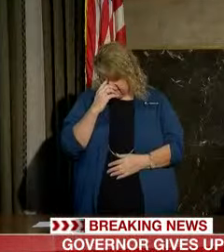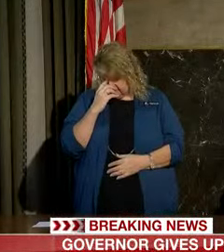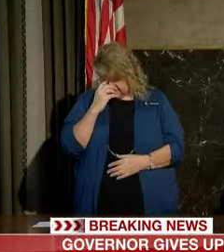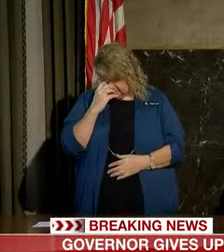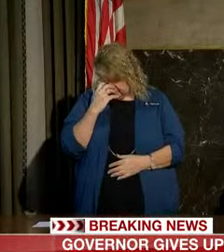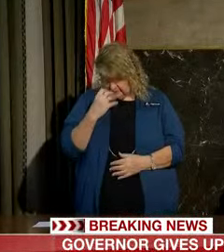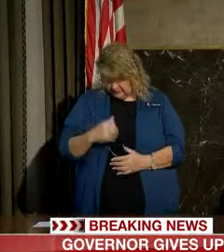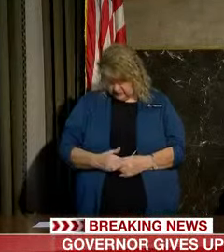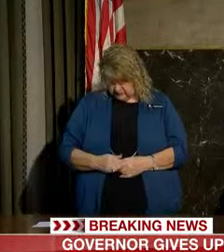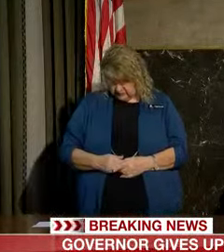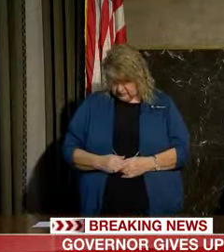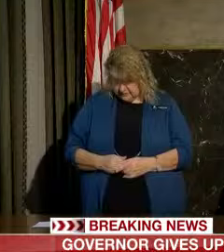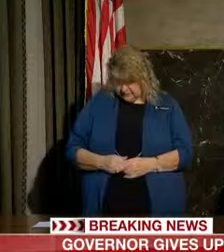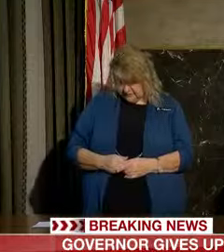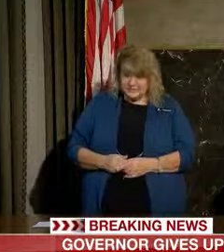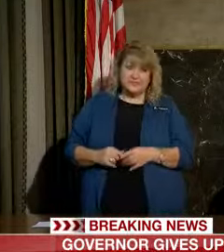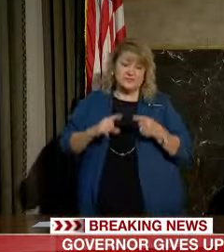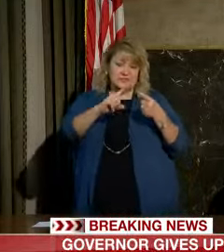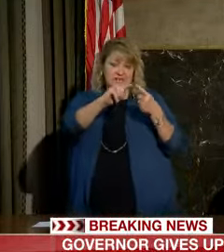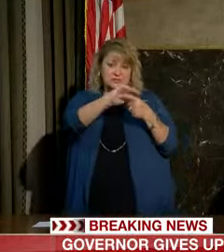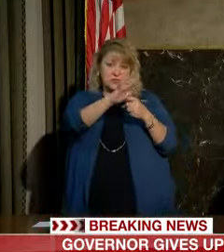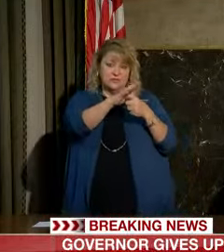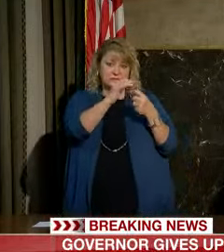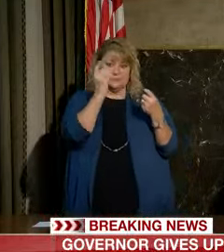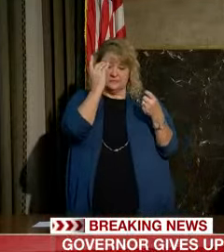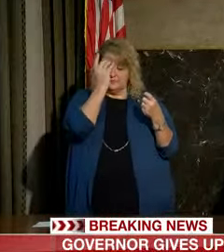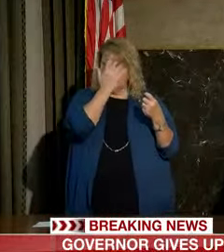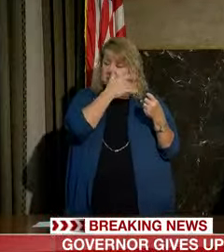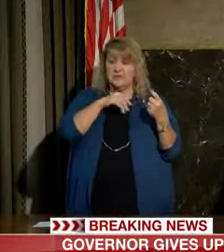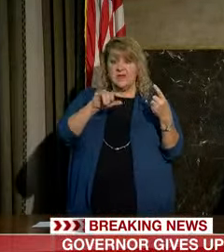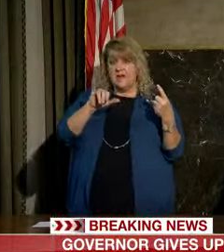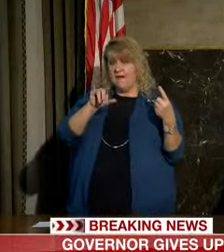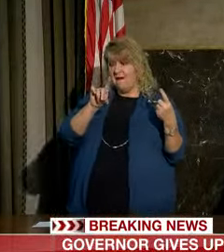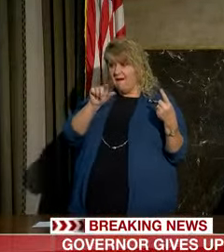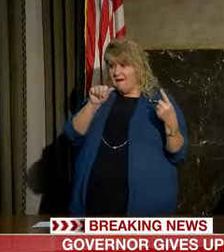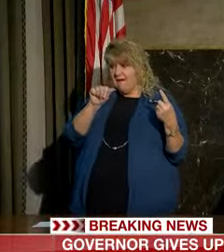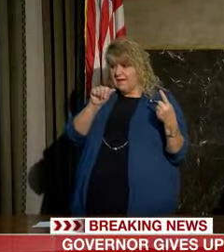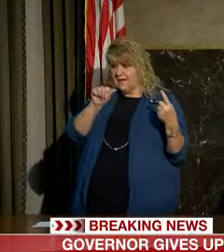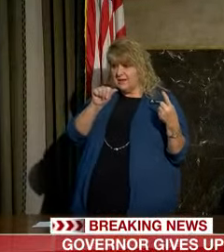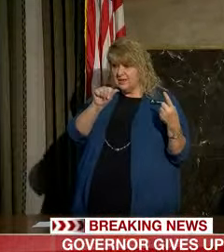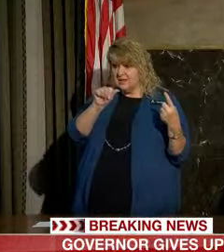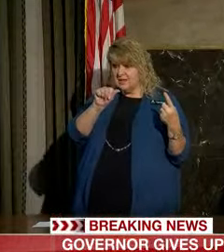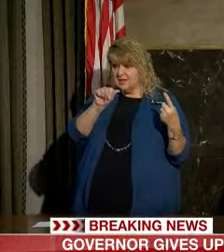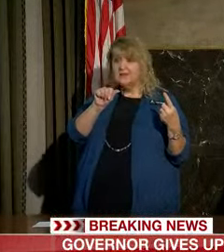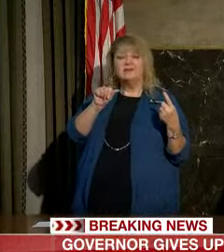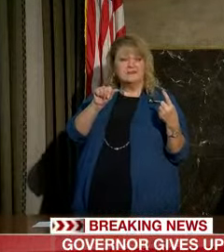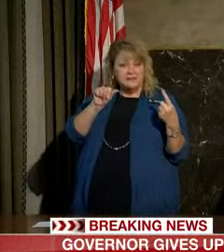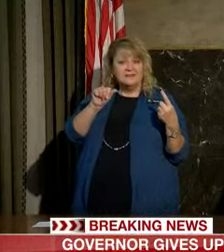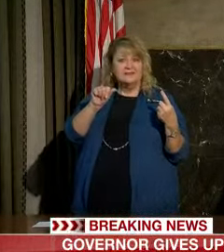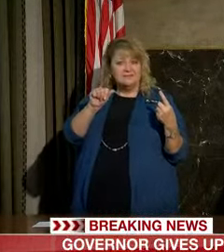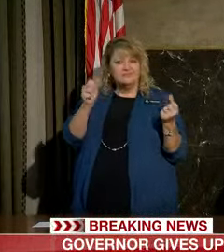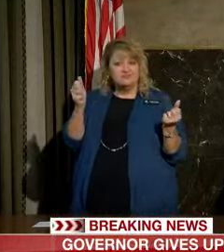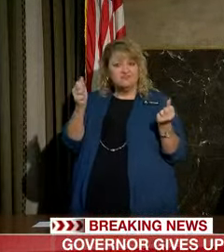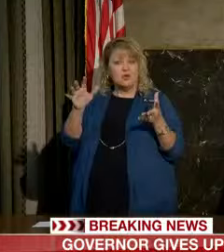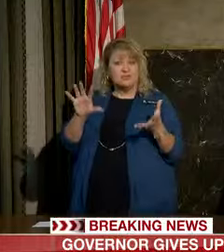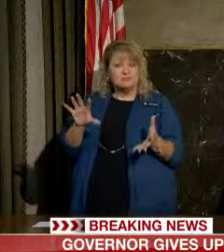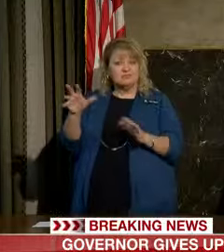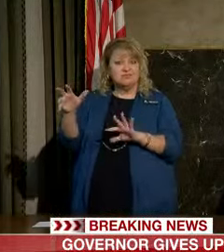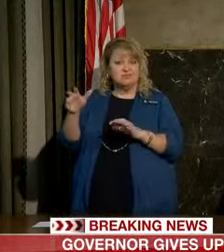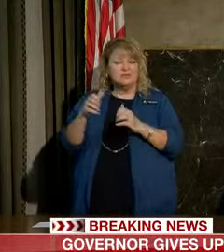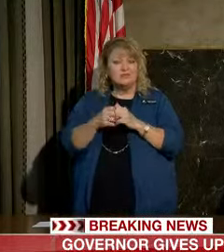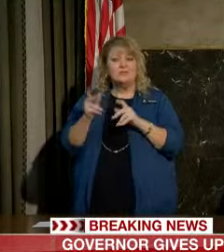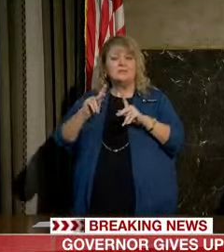continue to navigate through the pandemic, and that caused some disruptions with people moving about, with a lot of people coming